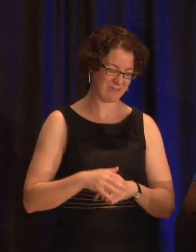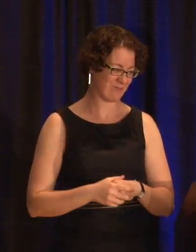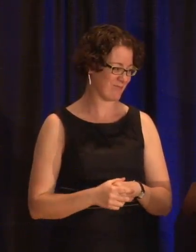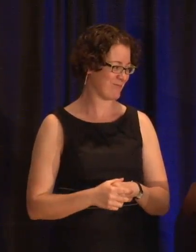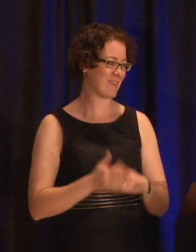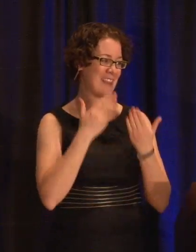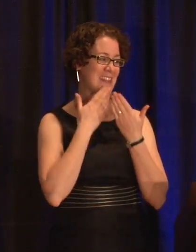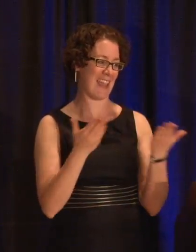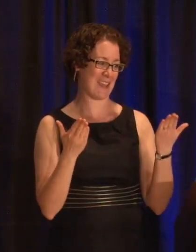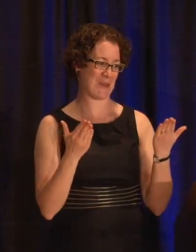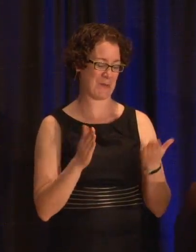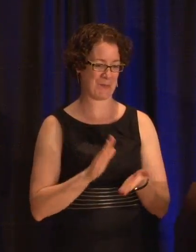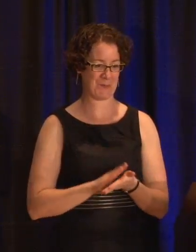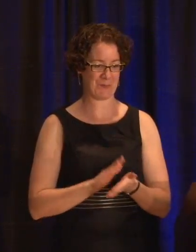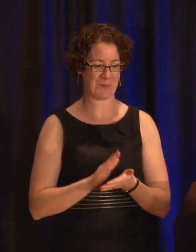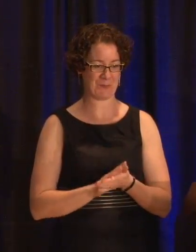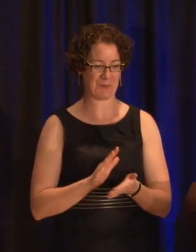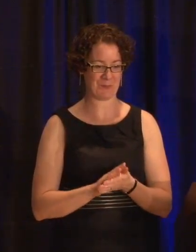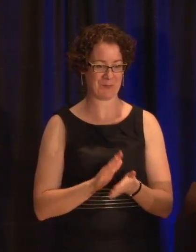Thank you.